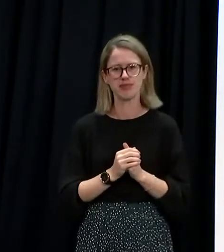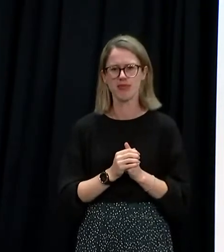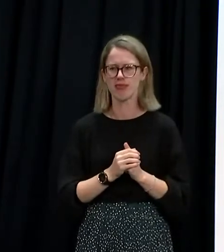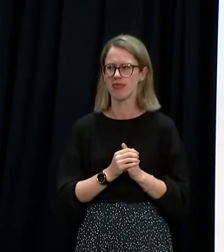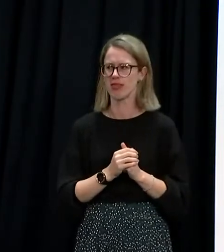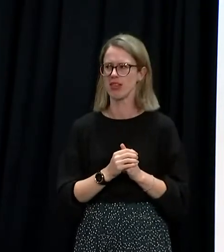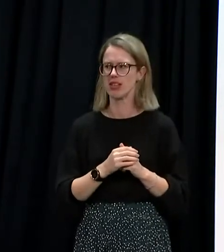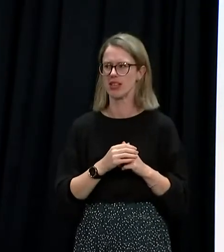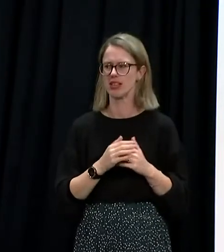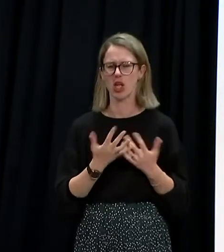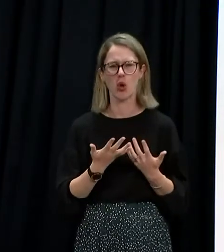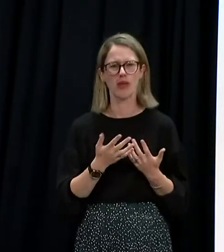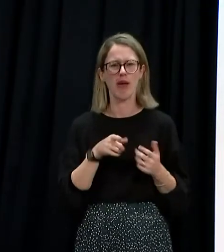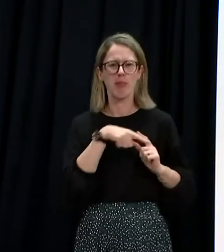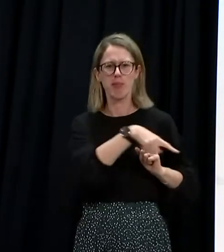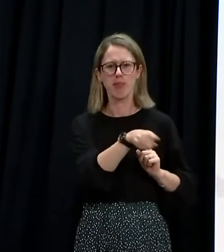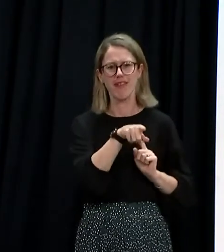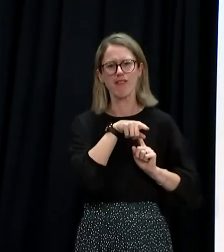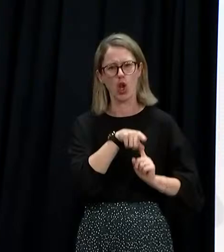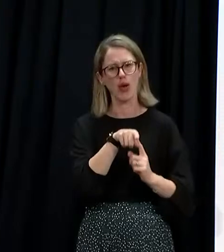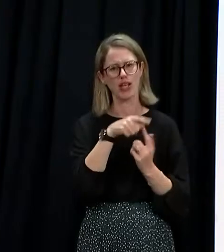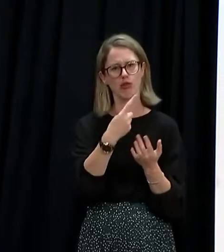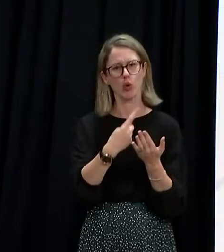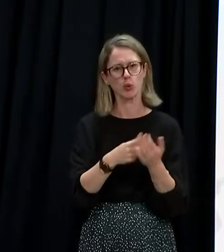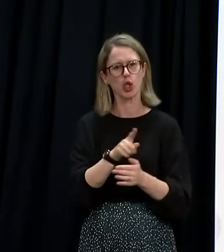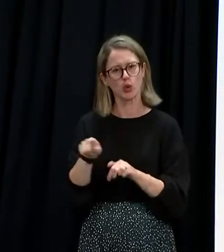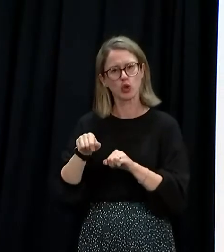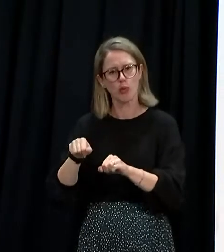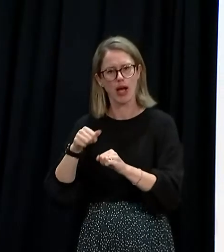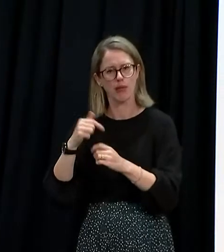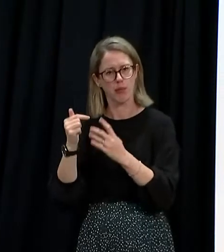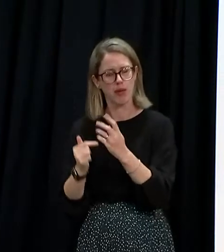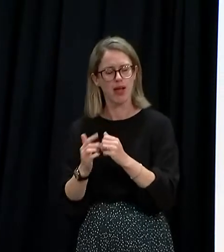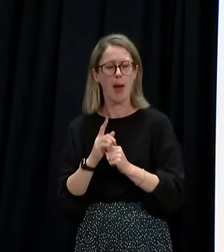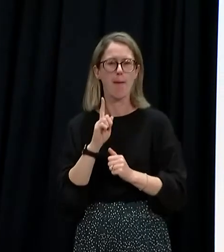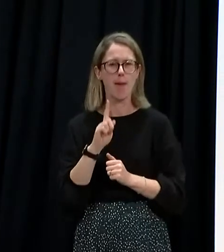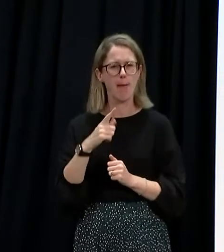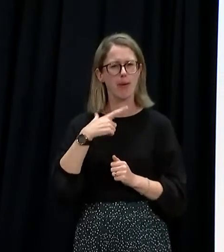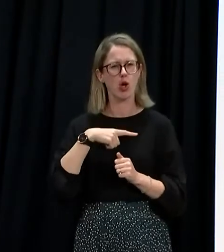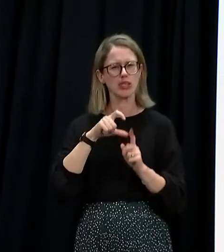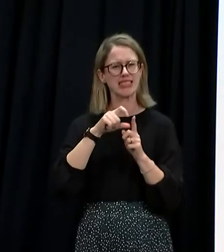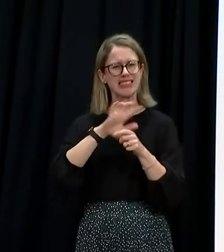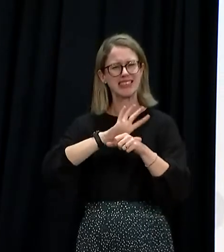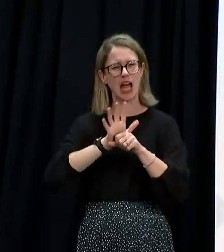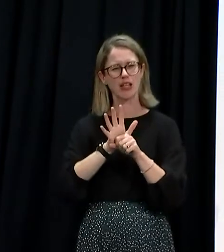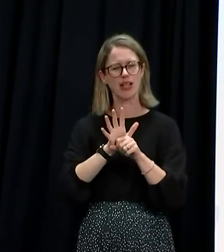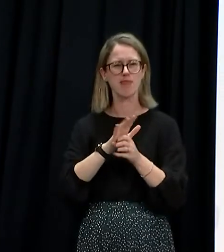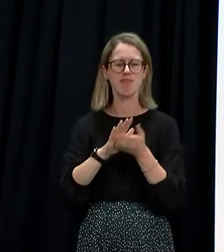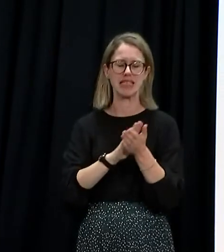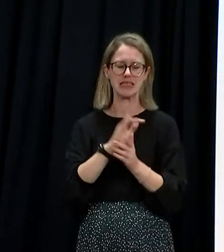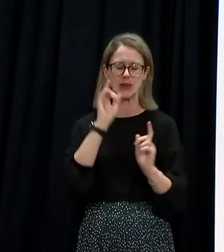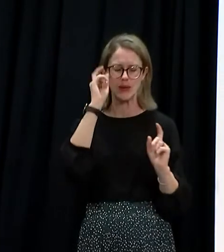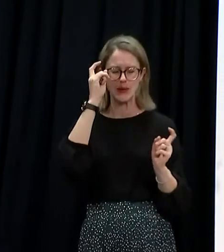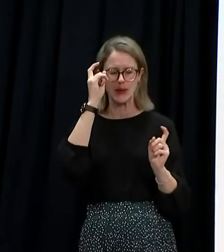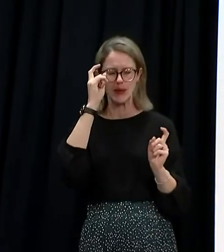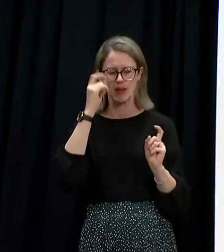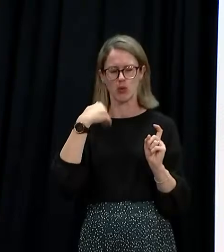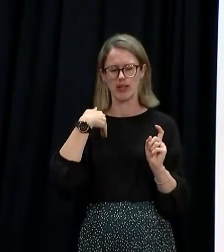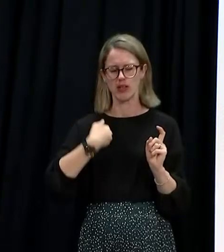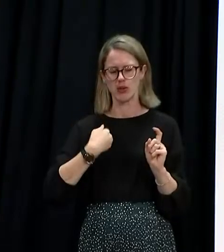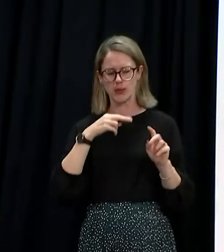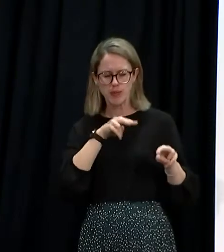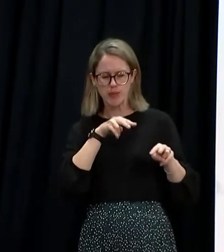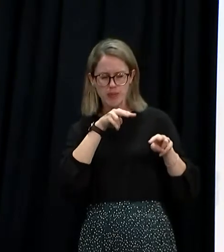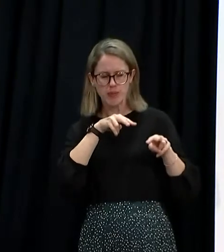would expect people to be doing. But because it's Delta, anything like that does give us cause to be concerned and to